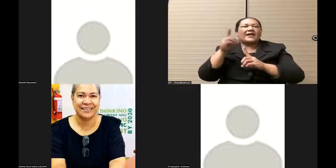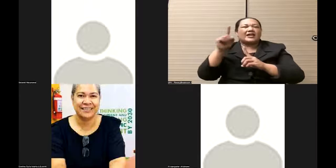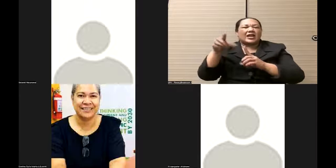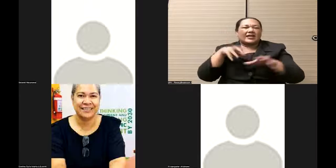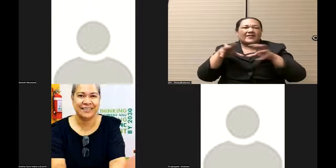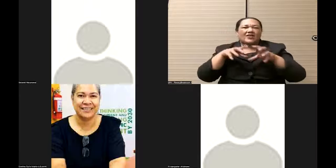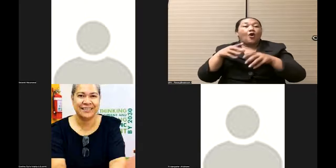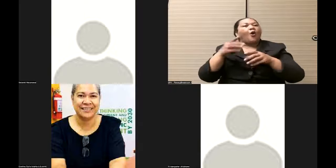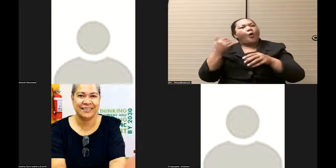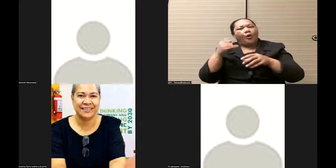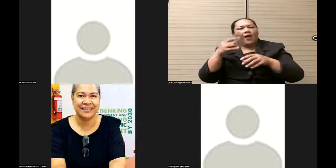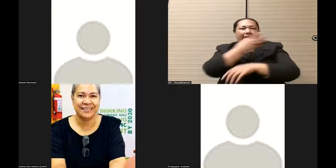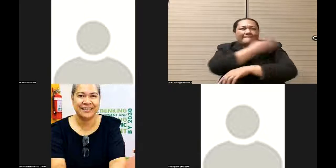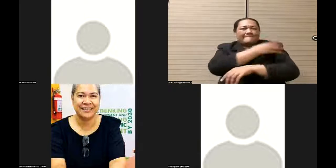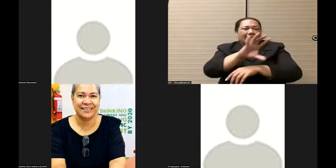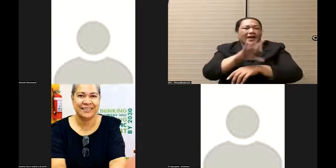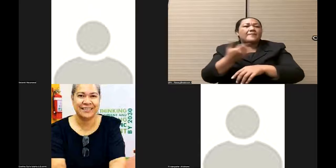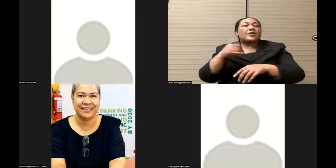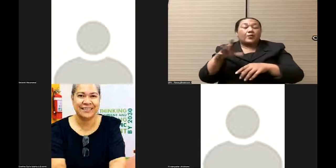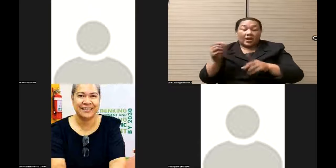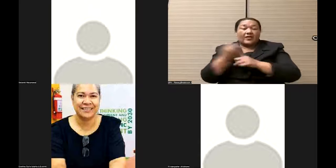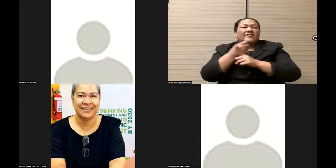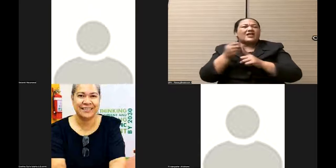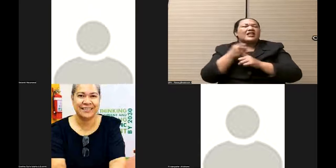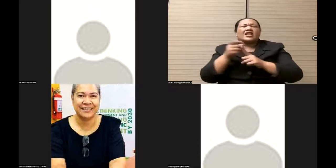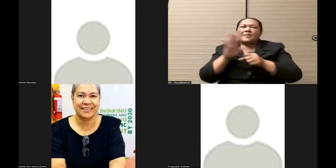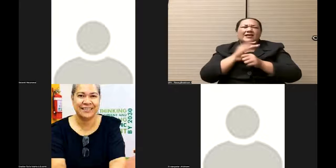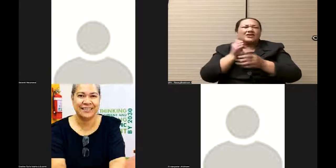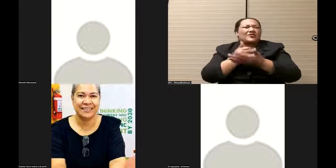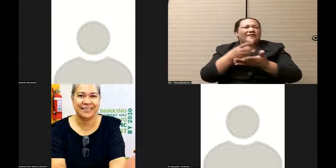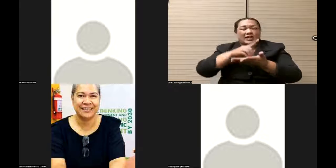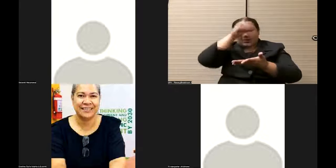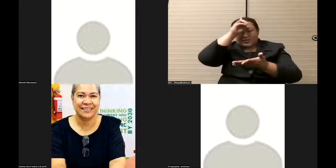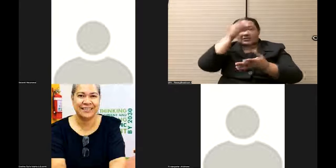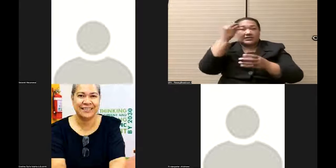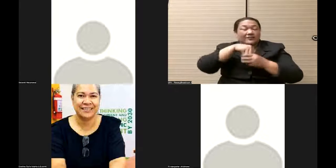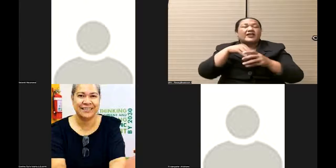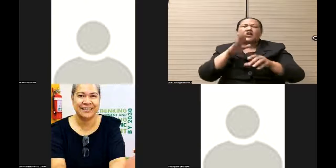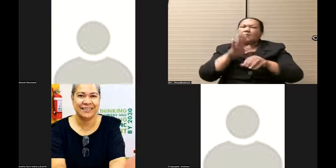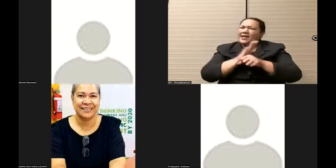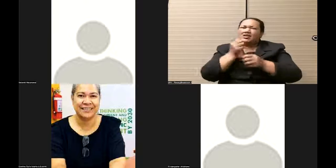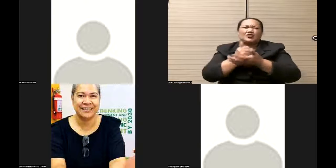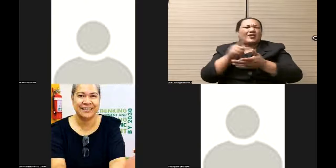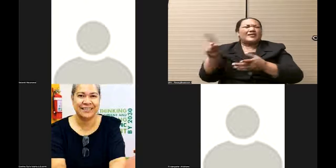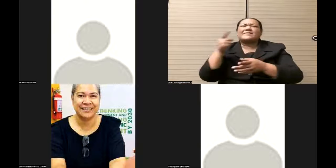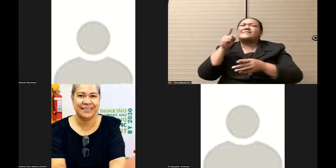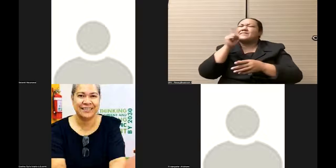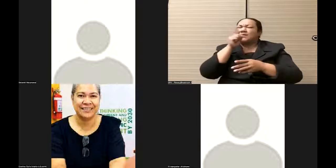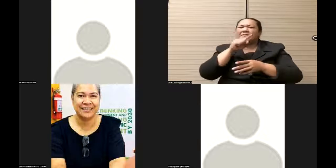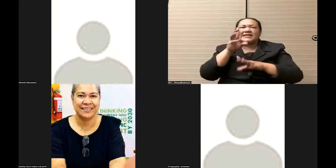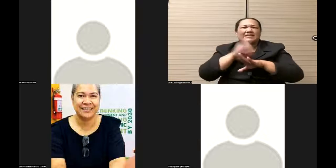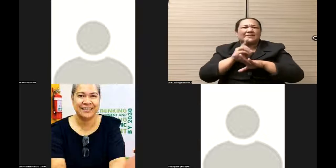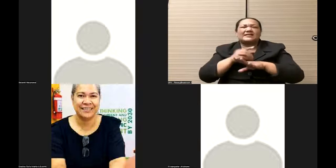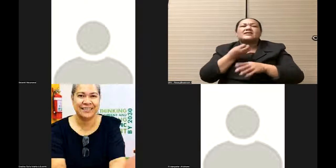make sure that people with disabilities raise their voice and concern. We also have a comment from Faolo from